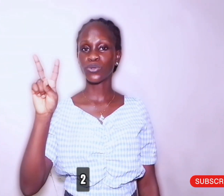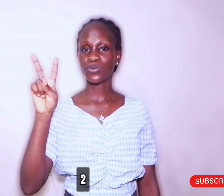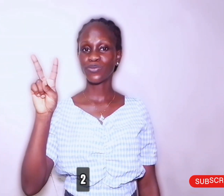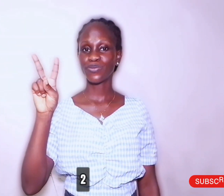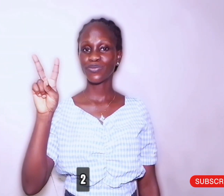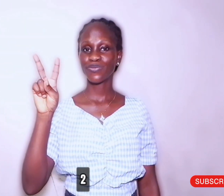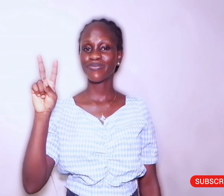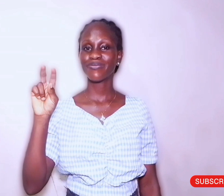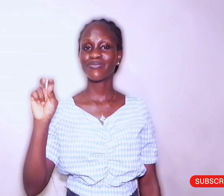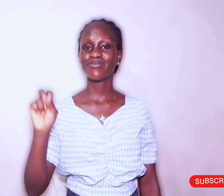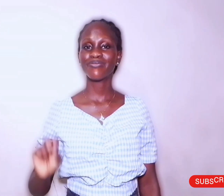2.